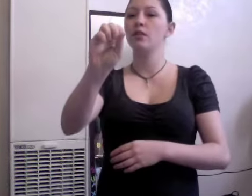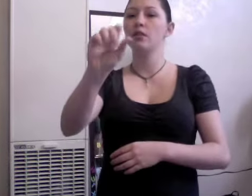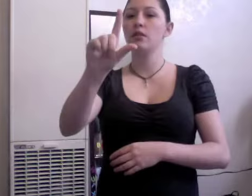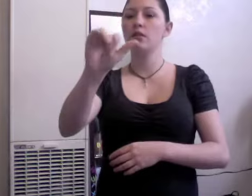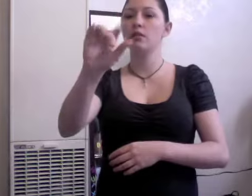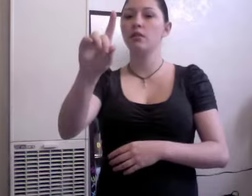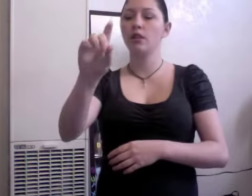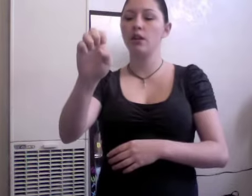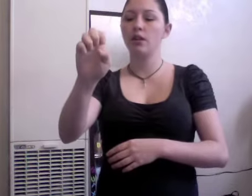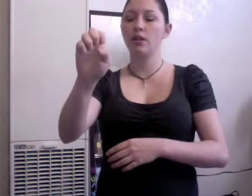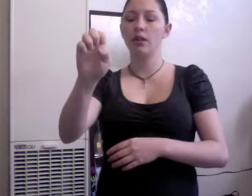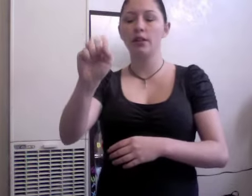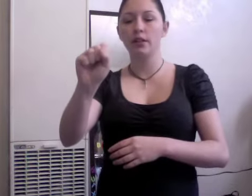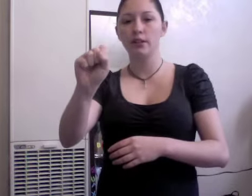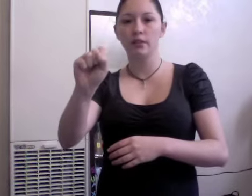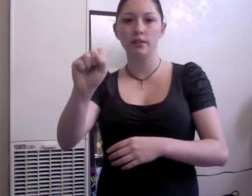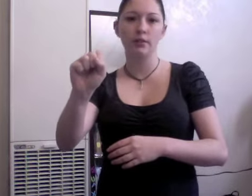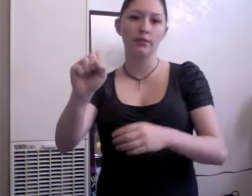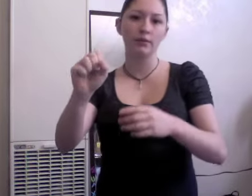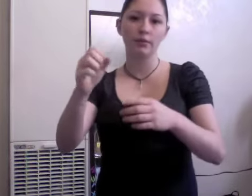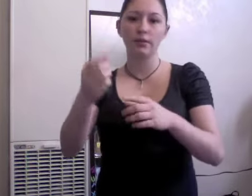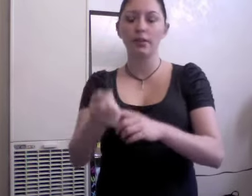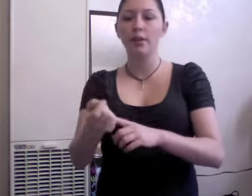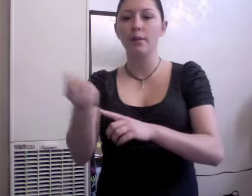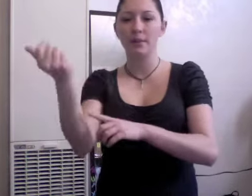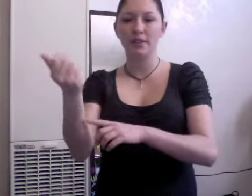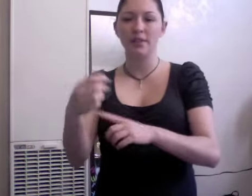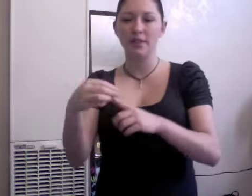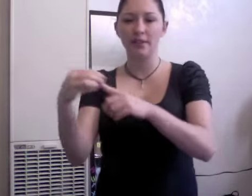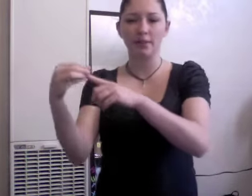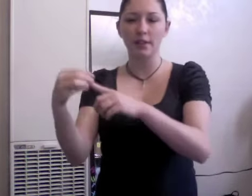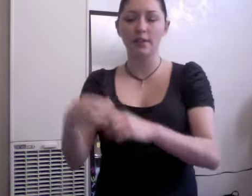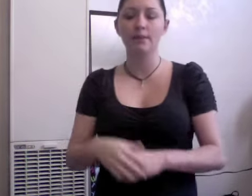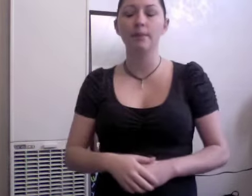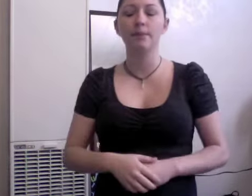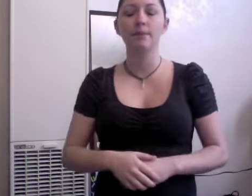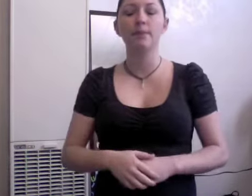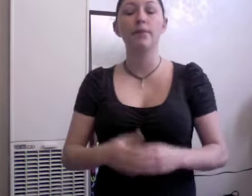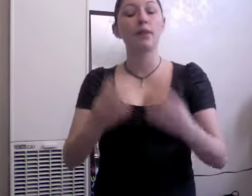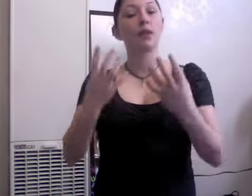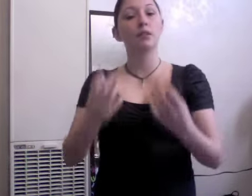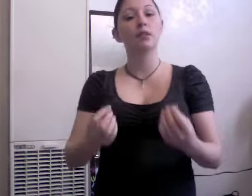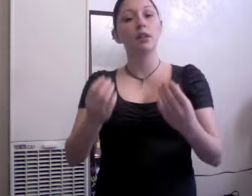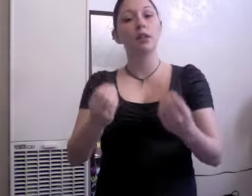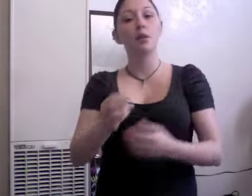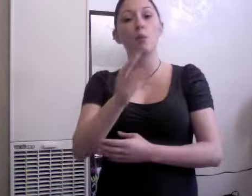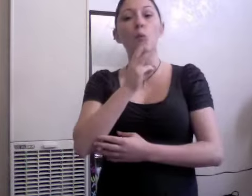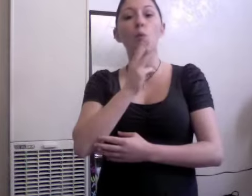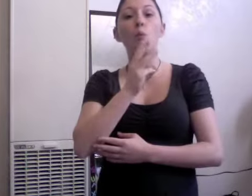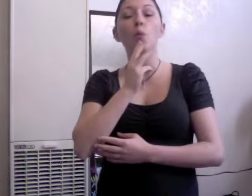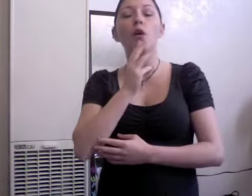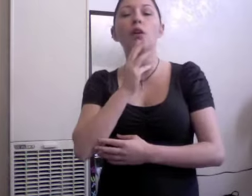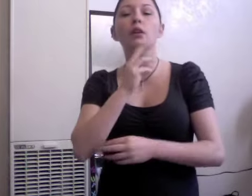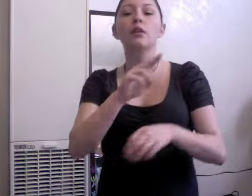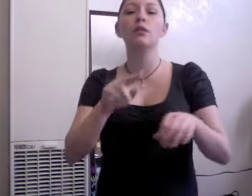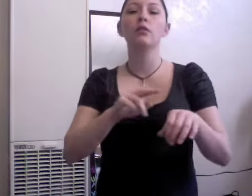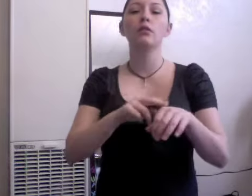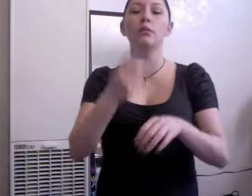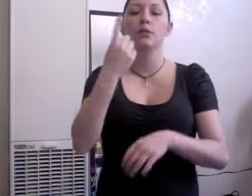then also to intake water, liquids, right? Most of the time when we think of digestive system, we're simply thinking of solid foods. But